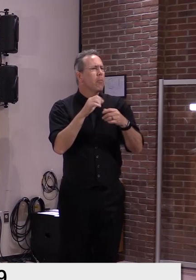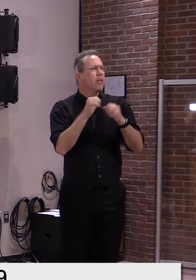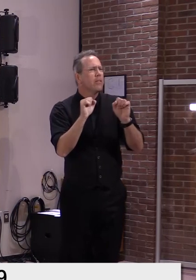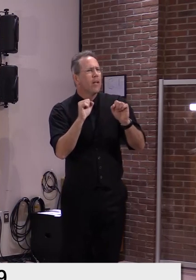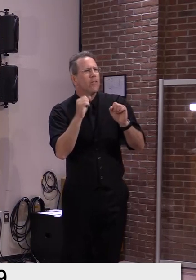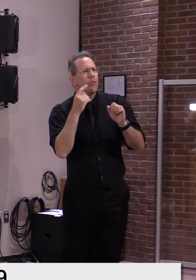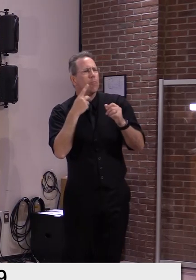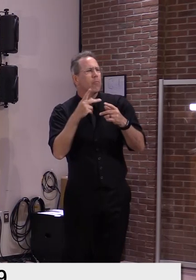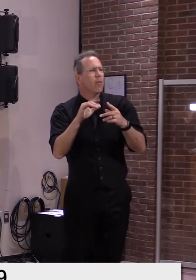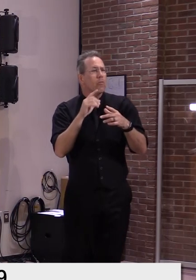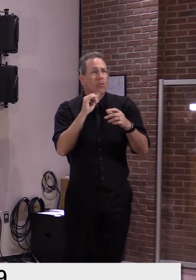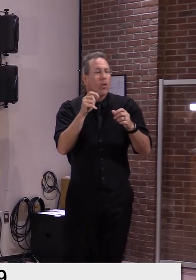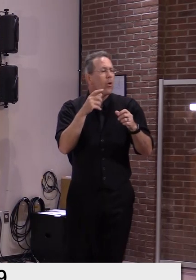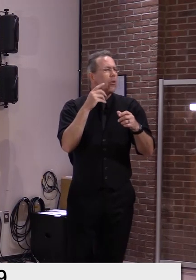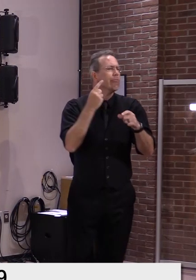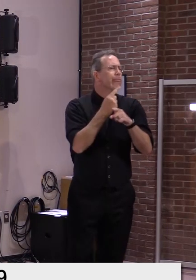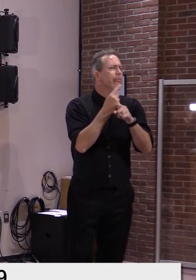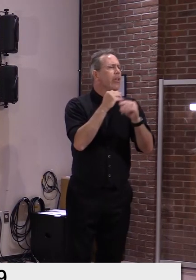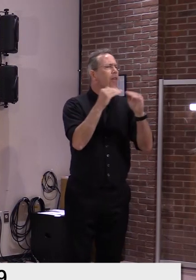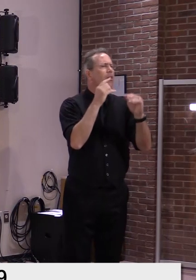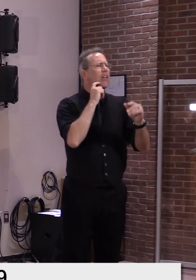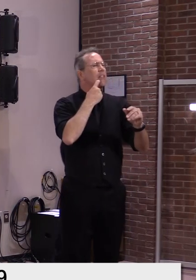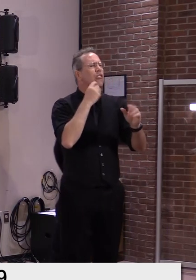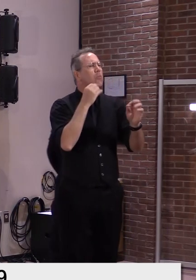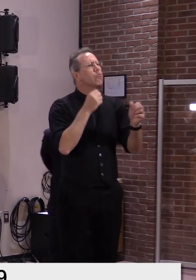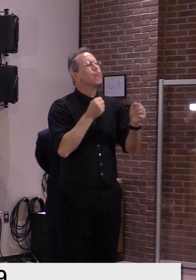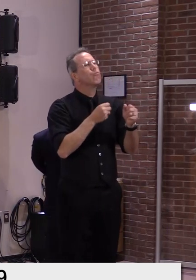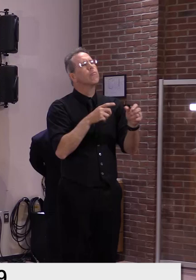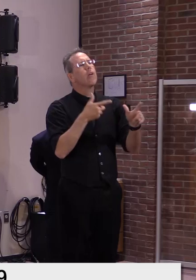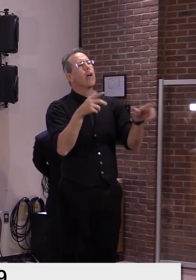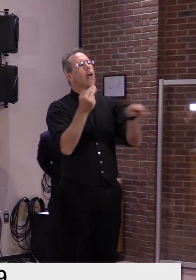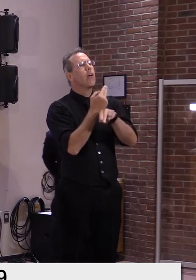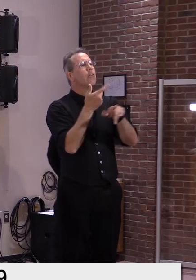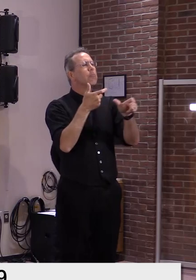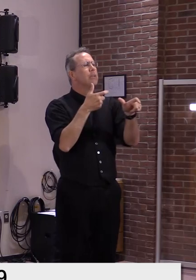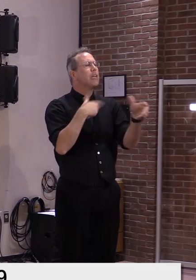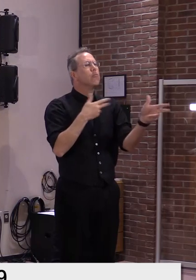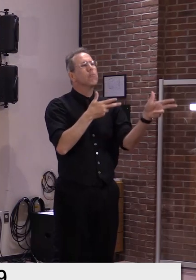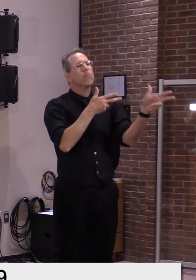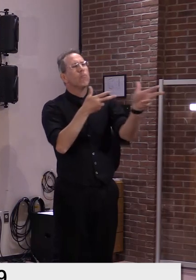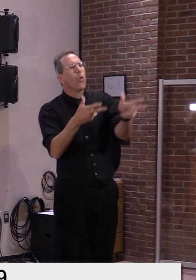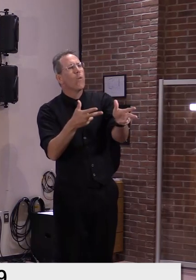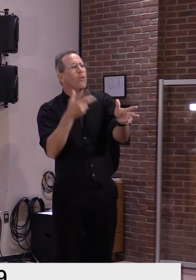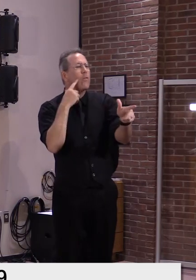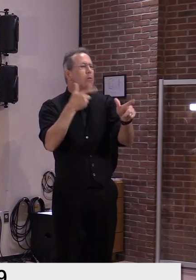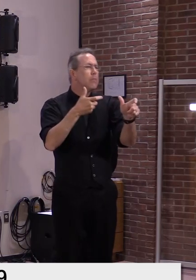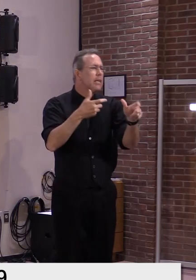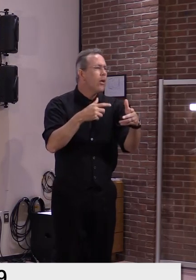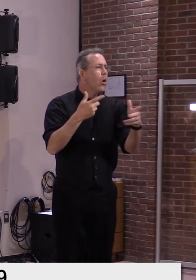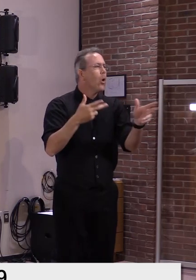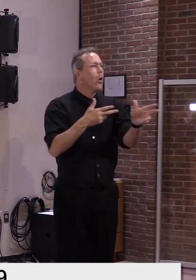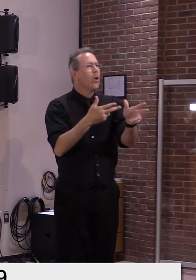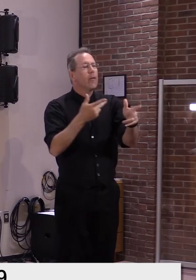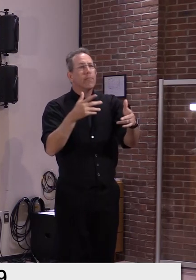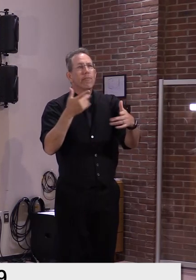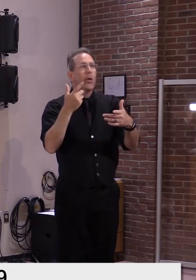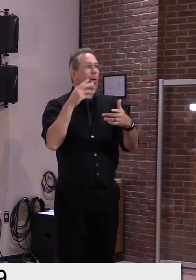And we've heard cases of troopers not assisting an officer on a stop on an